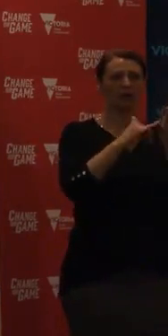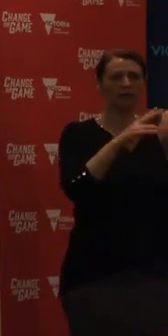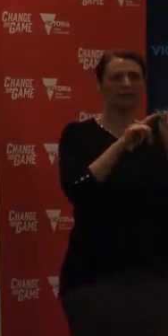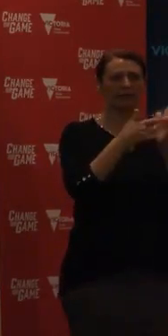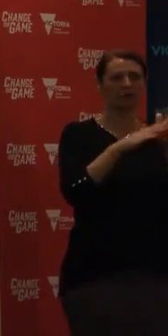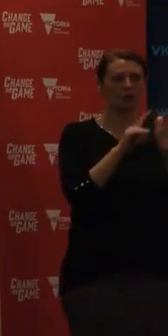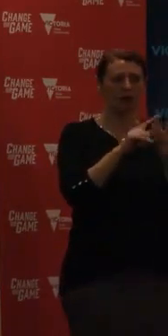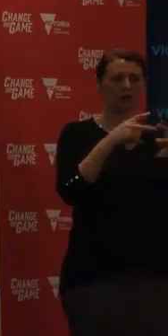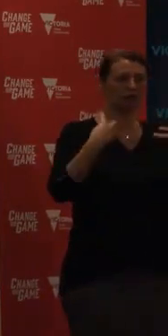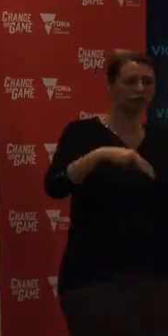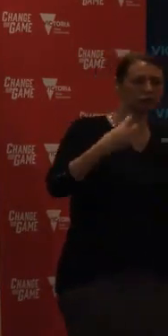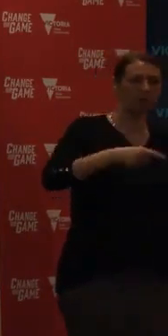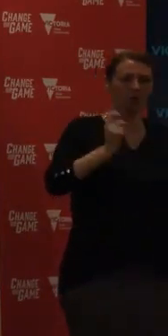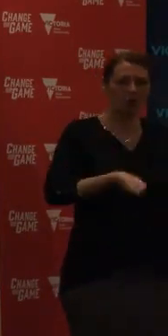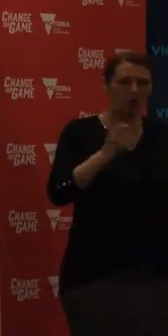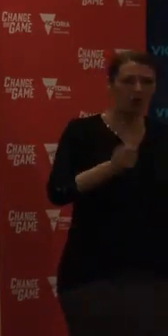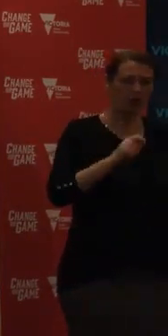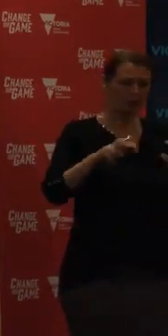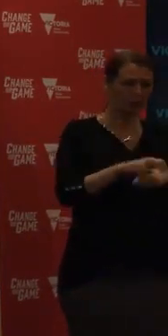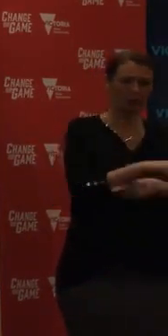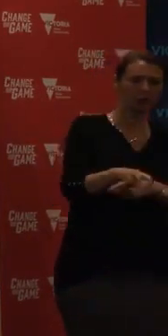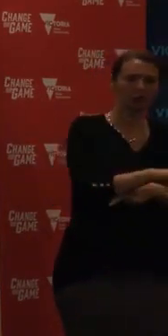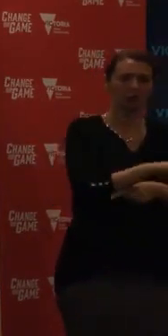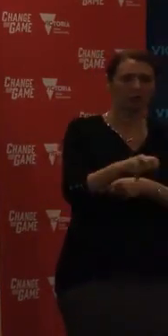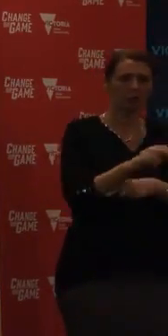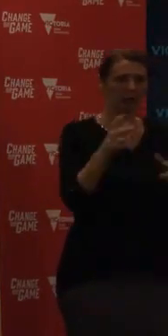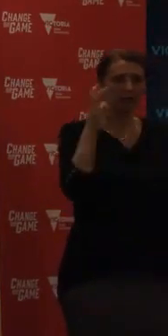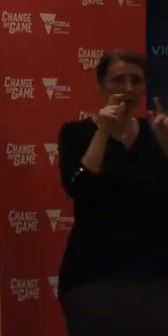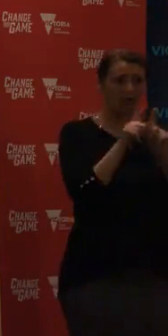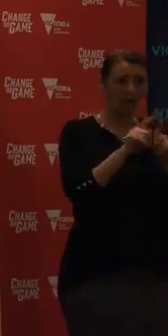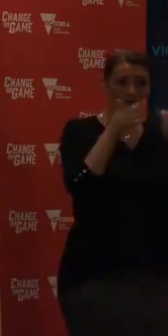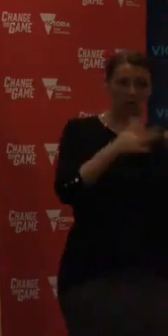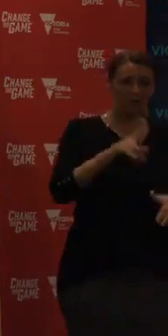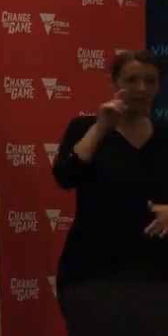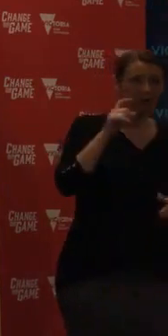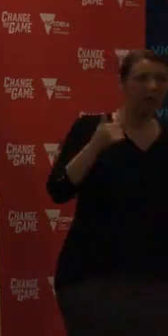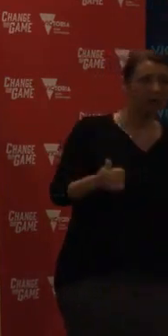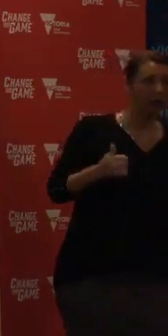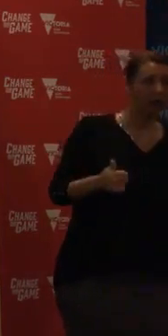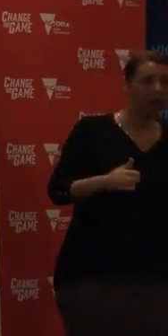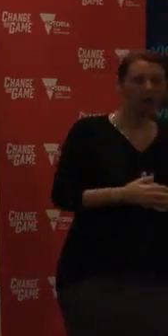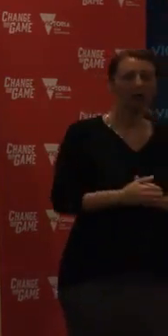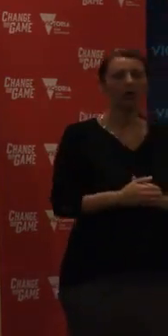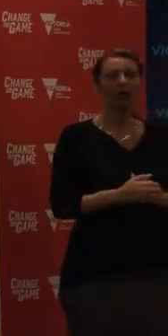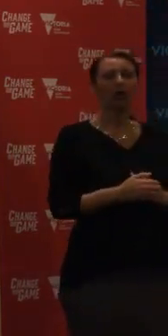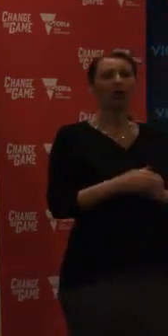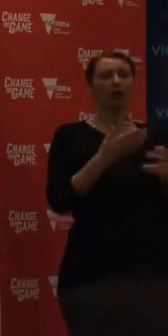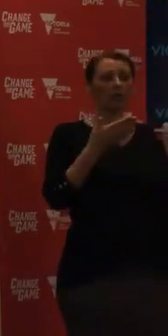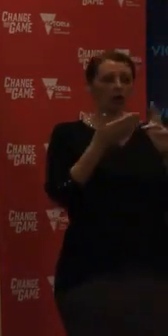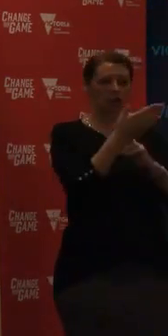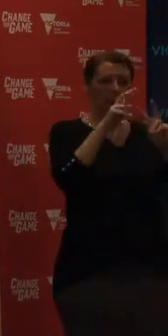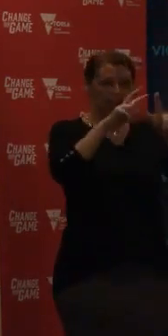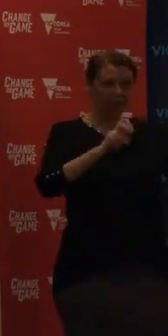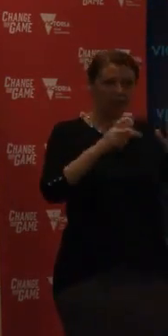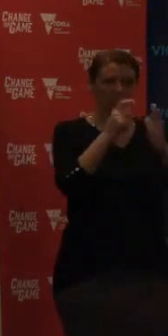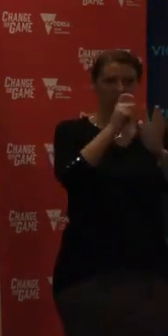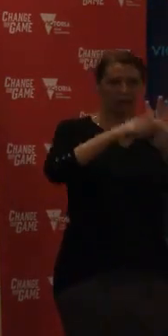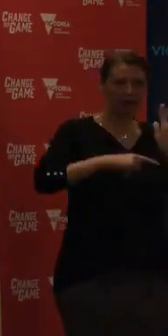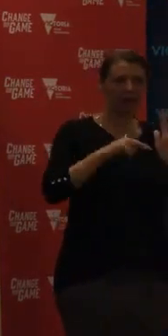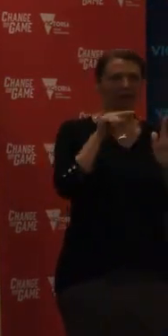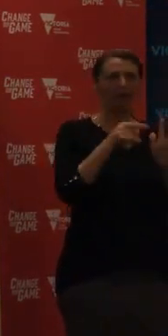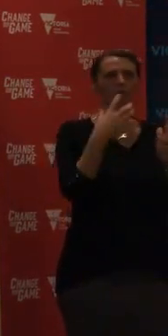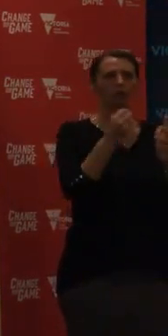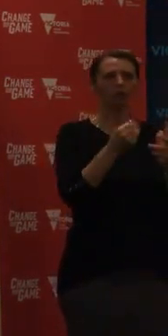aerobic movements, the rhythm of drums, and moderate vigorous physical activity. It sounds like a lot of fun. Across the course of the research project, there